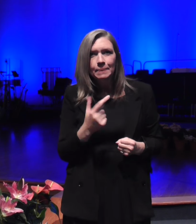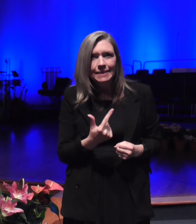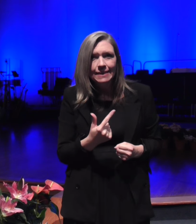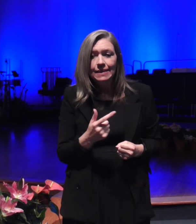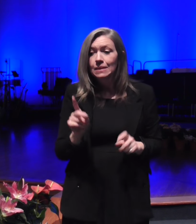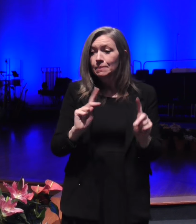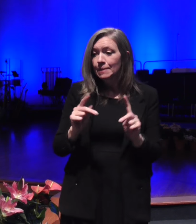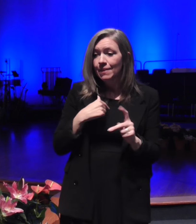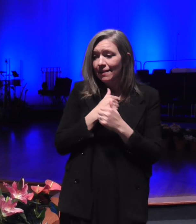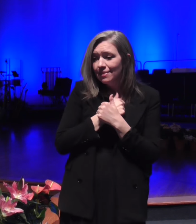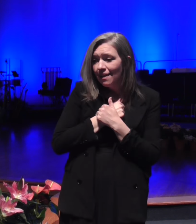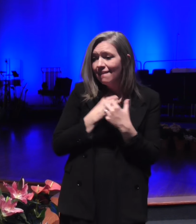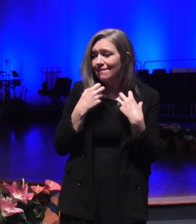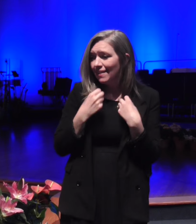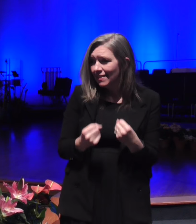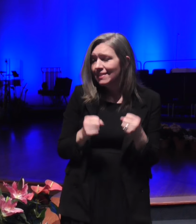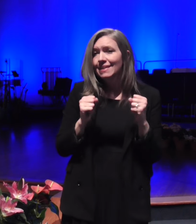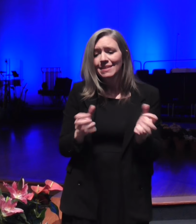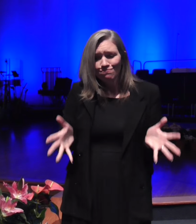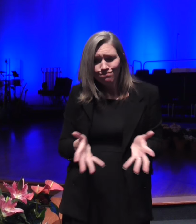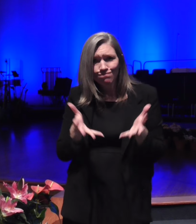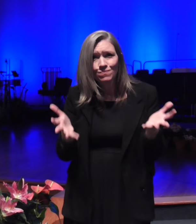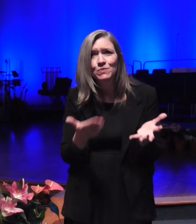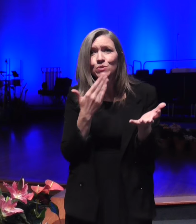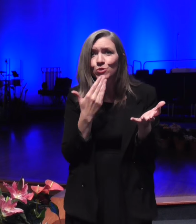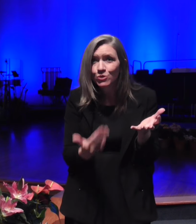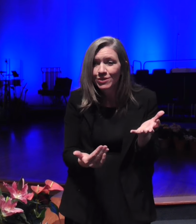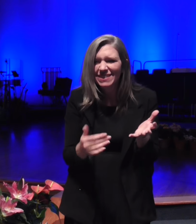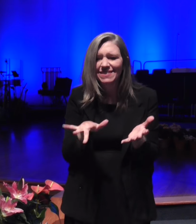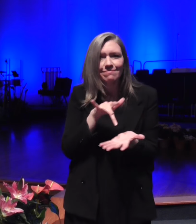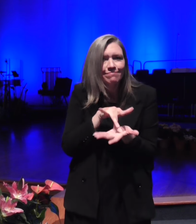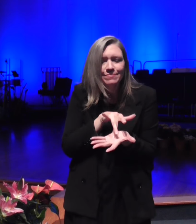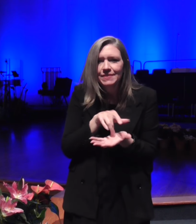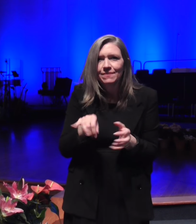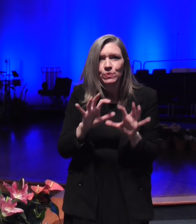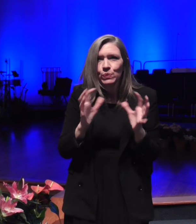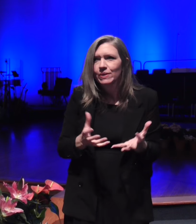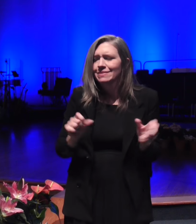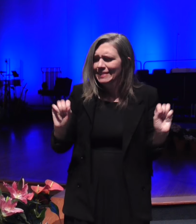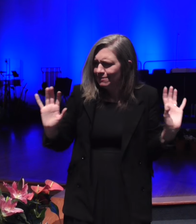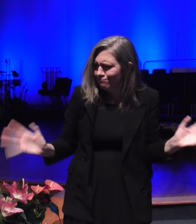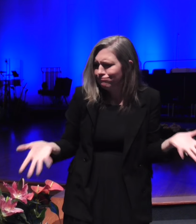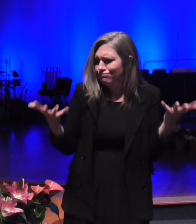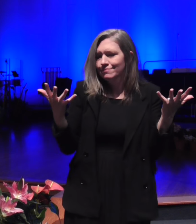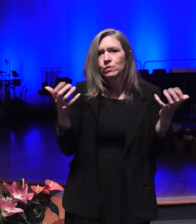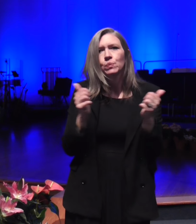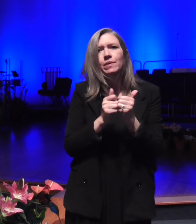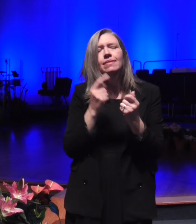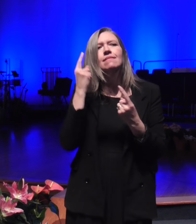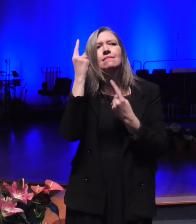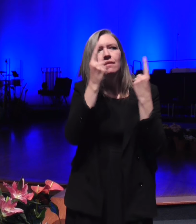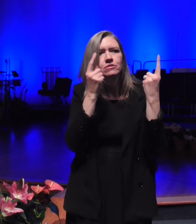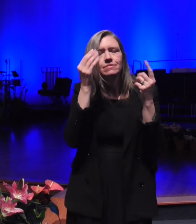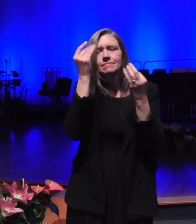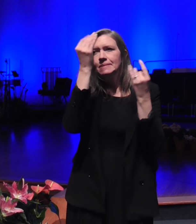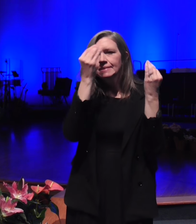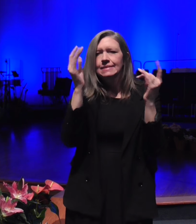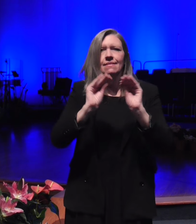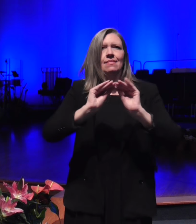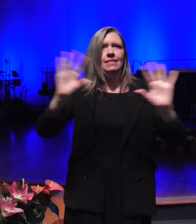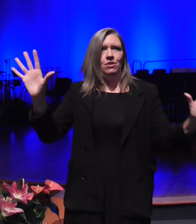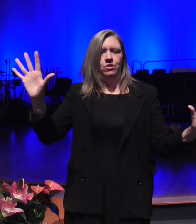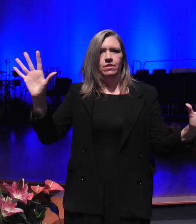love. We can nurture the good that is in the heart of this world and in this cosmos, and we can help bring it about through our conscious clarity. And